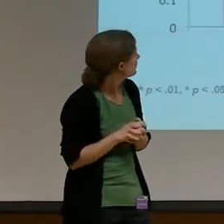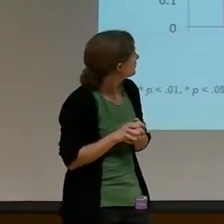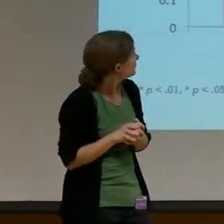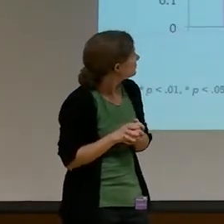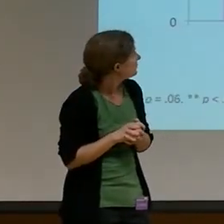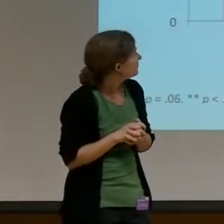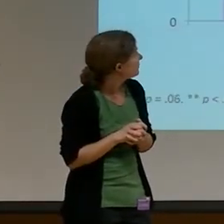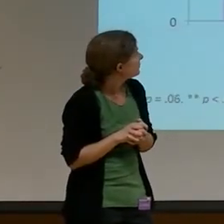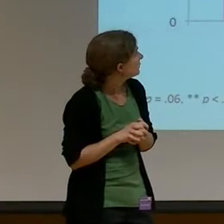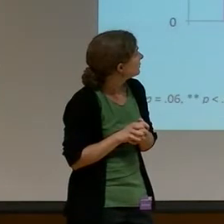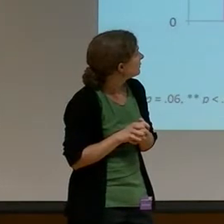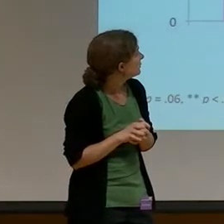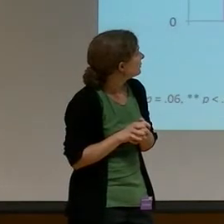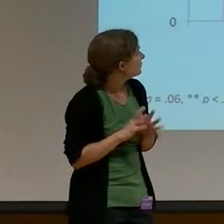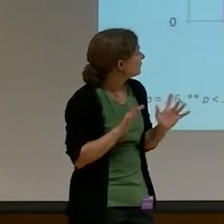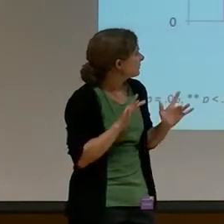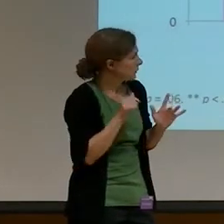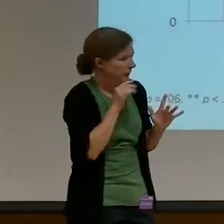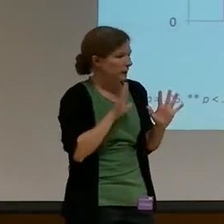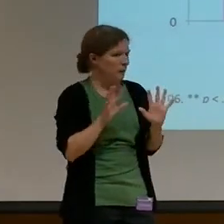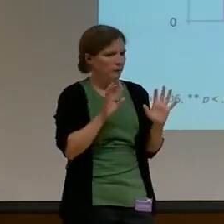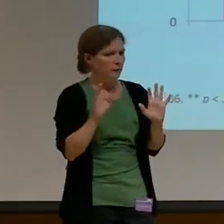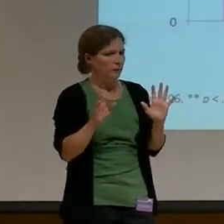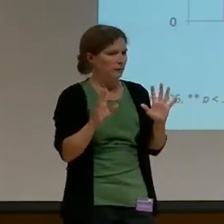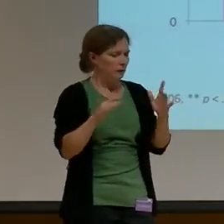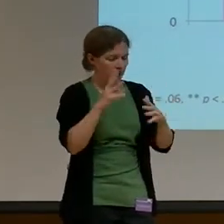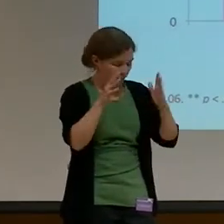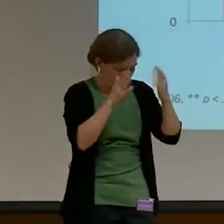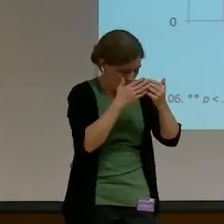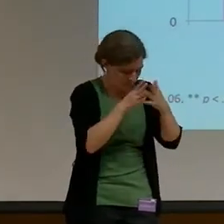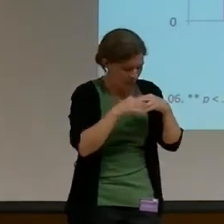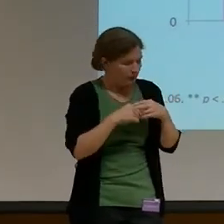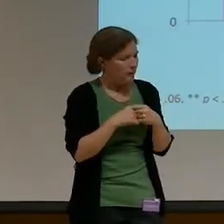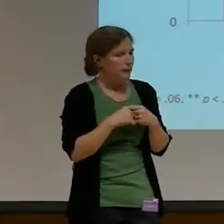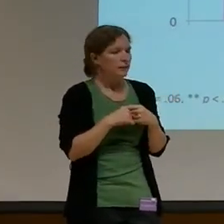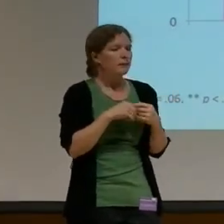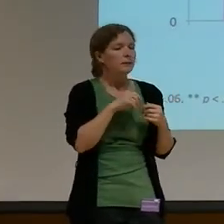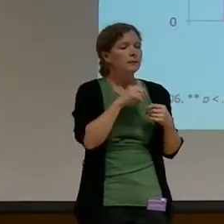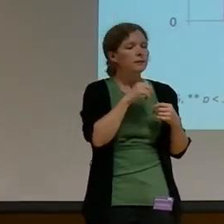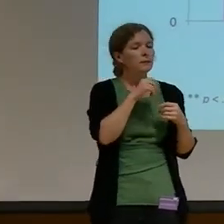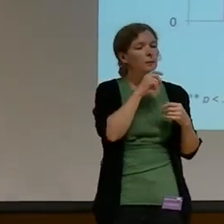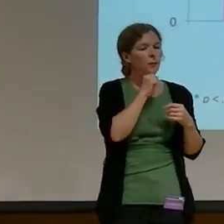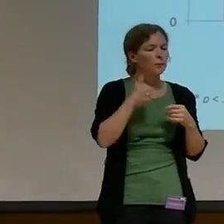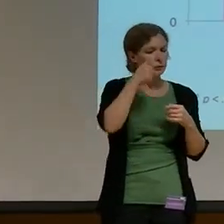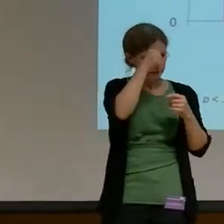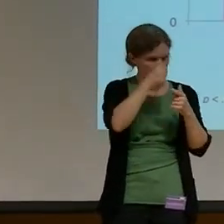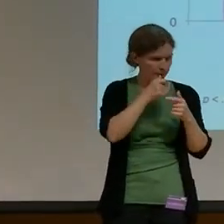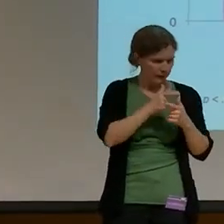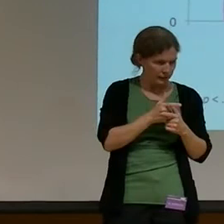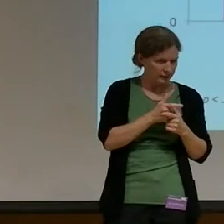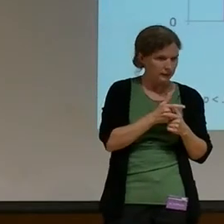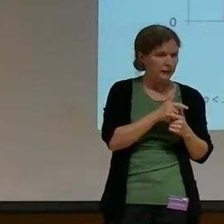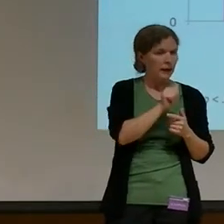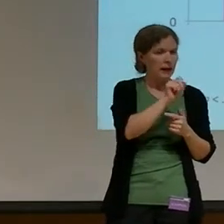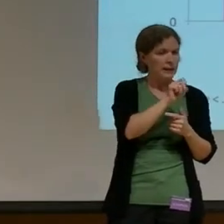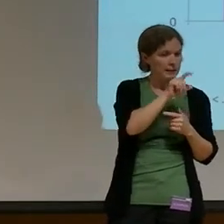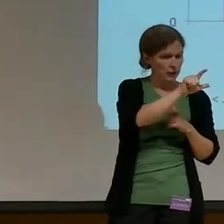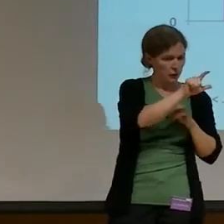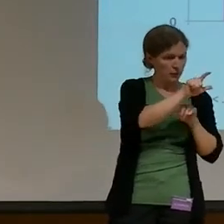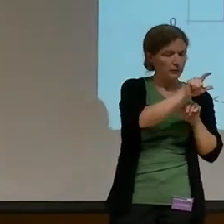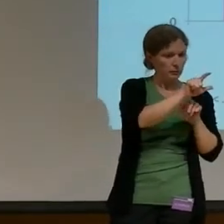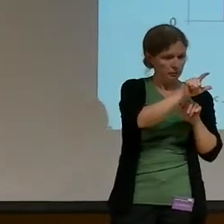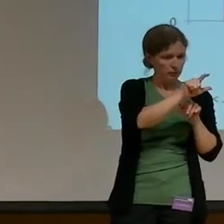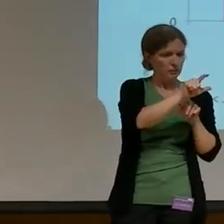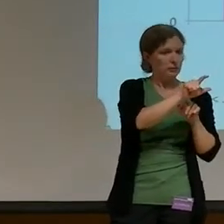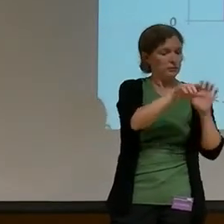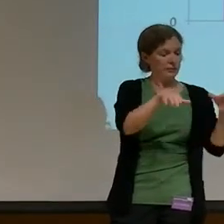Okay. That was just for women. Oh, goodness. Anyway, so also older siblings. For some reason, asexual individuals